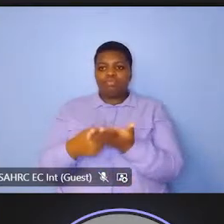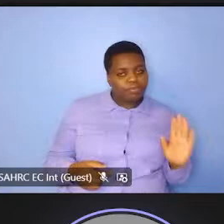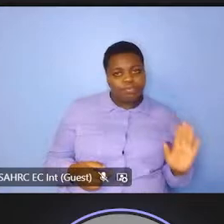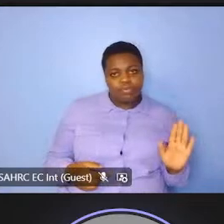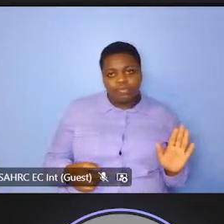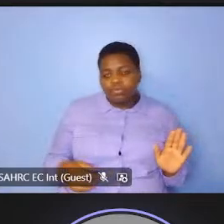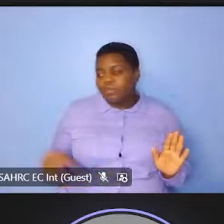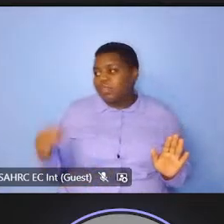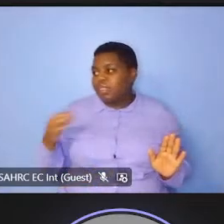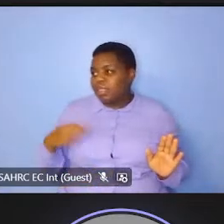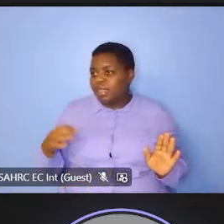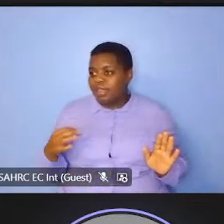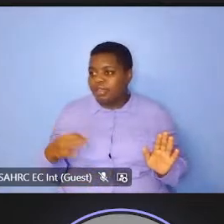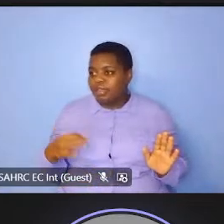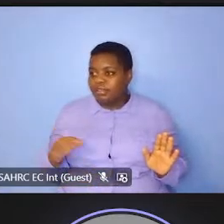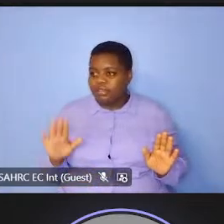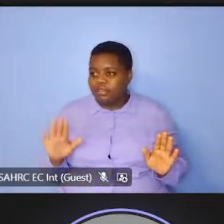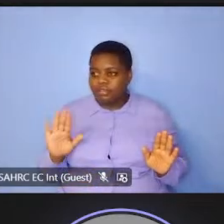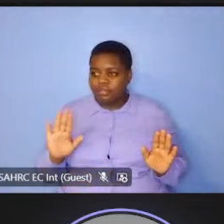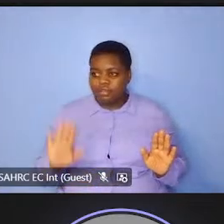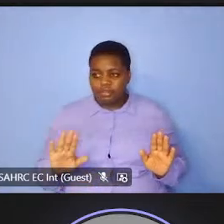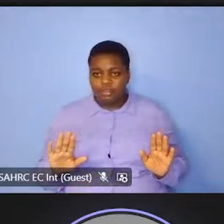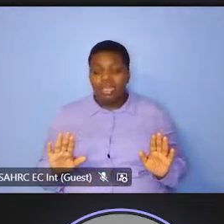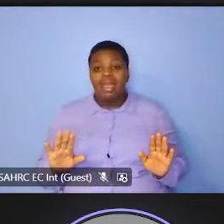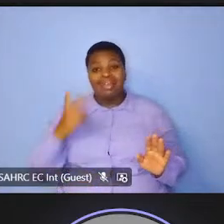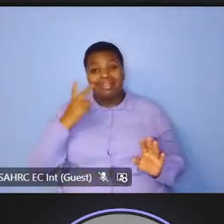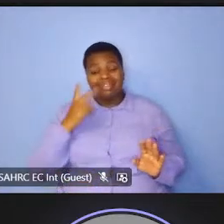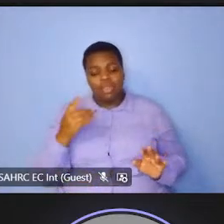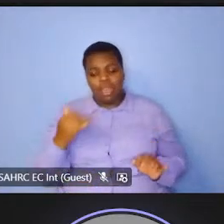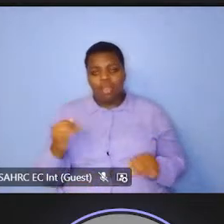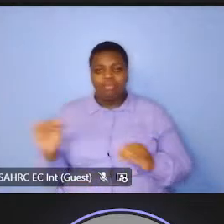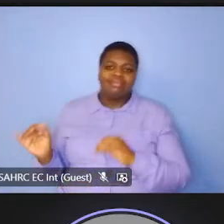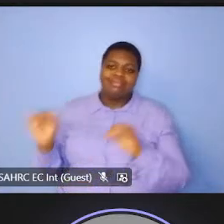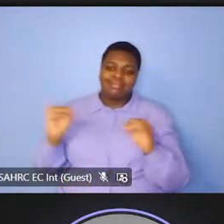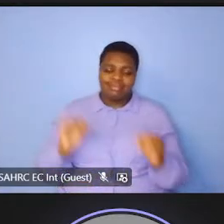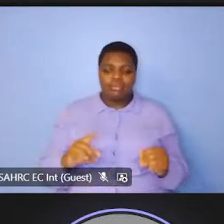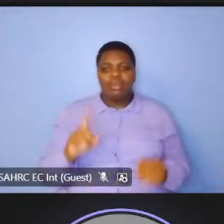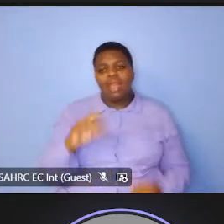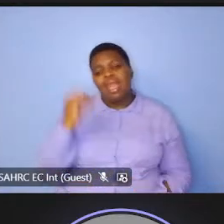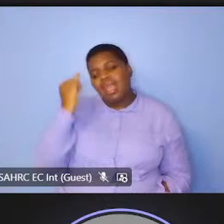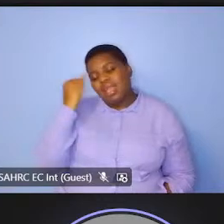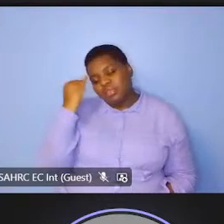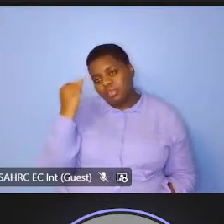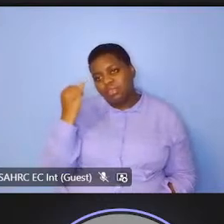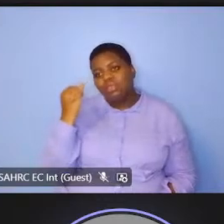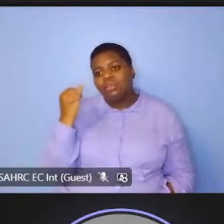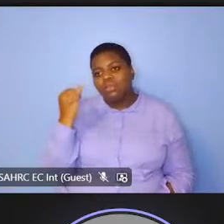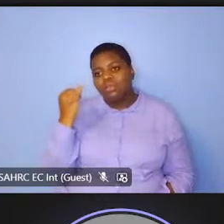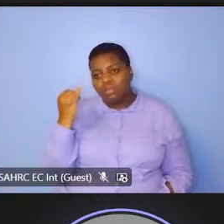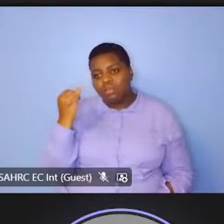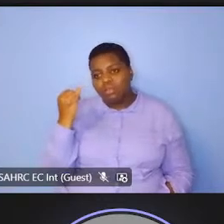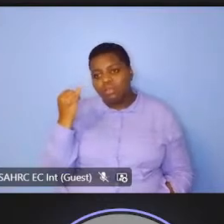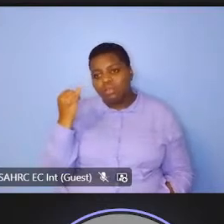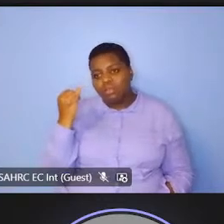says girls. And so it introduces in schools the idea that regulating school uniforms should be in a